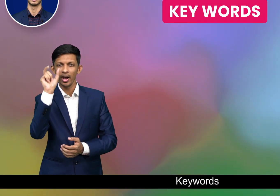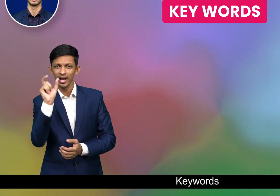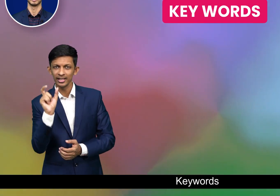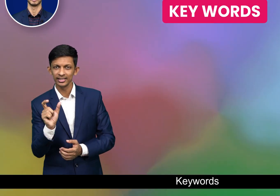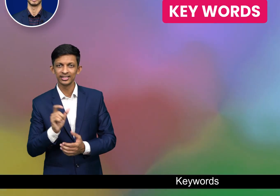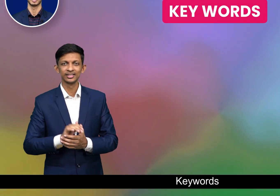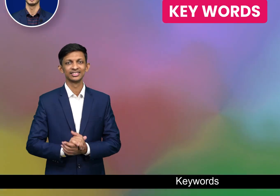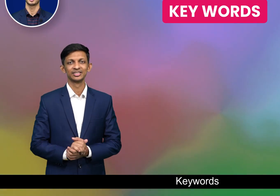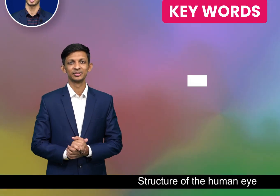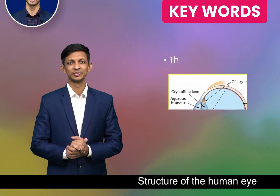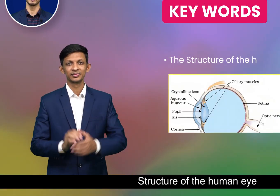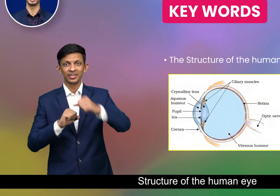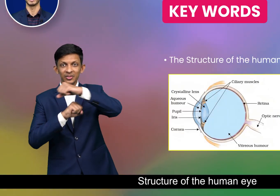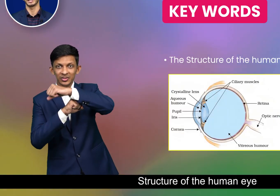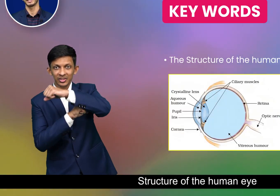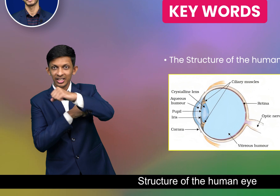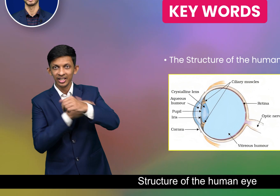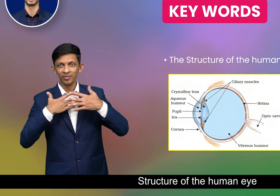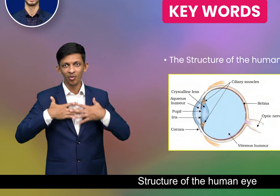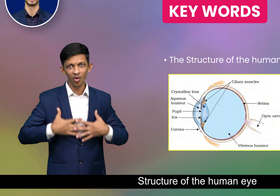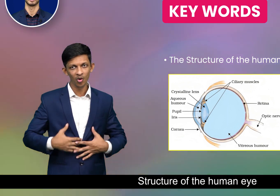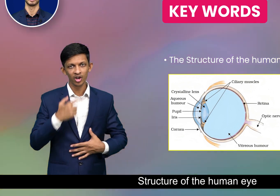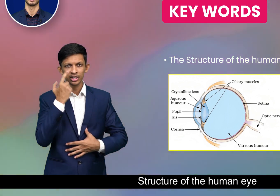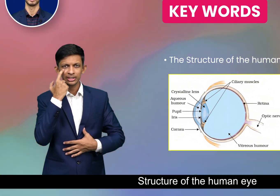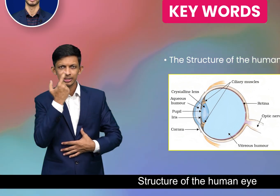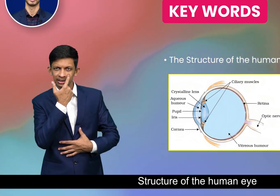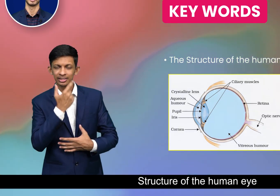Keywords: structure of the human eye,